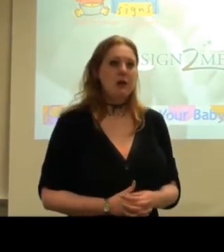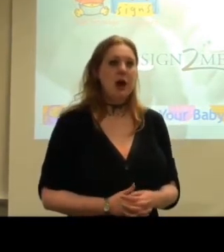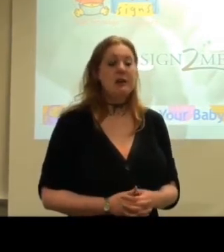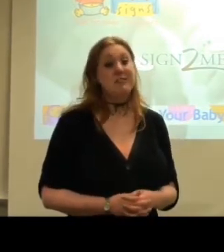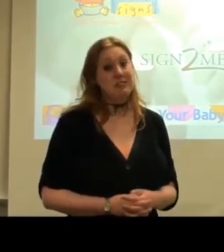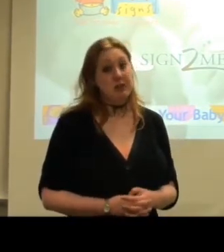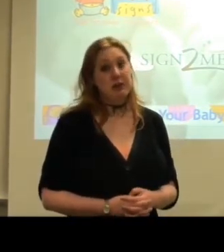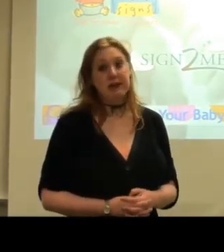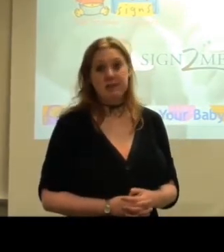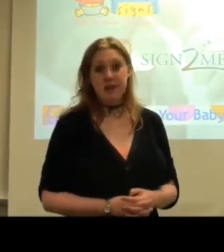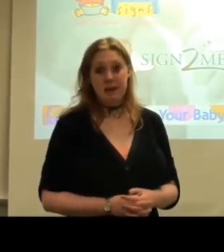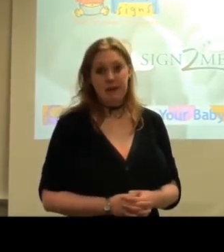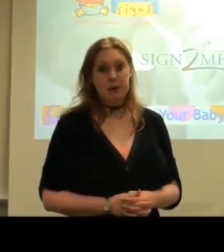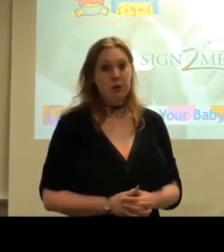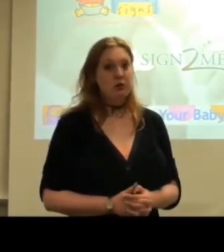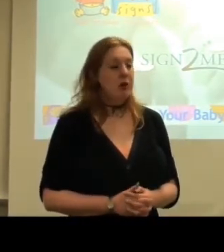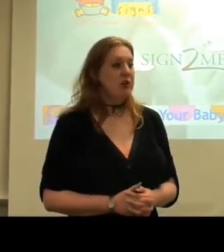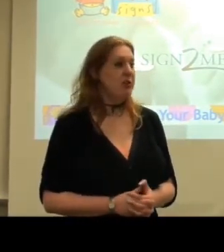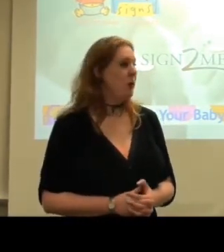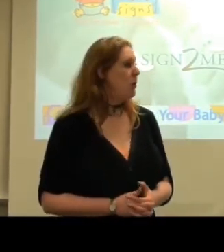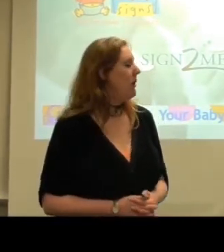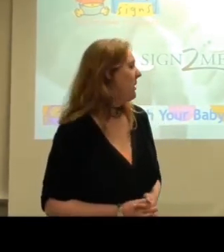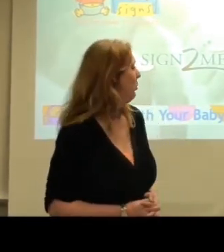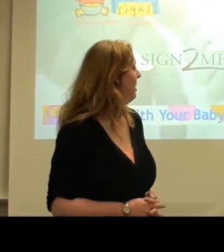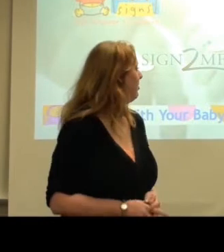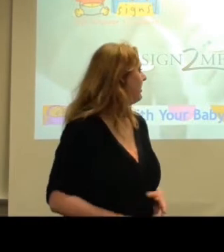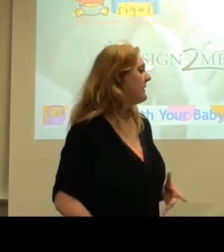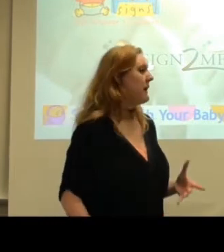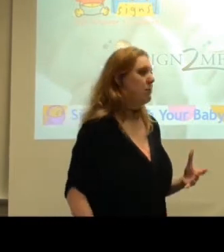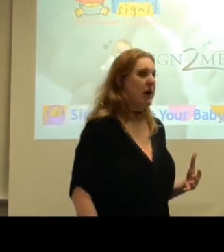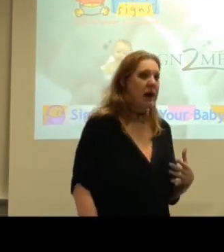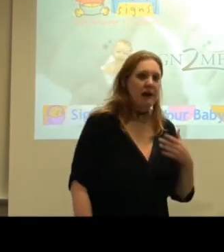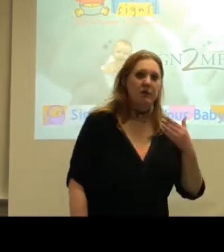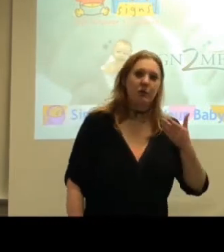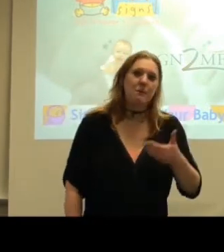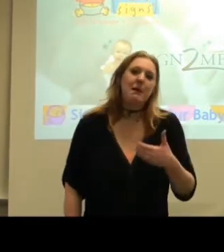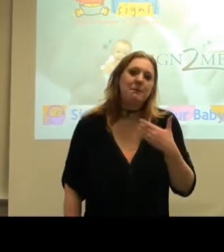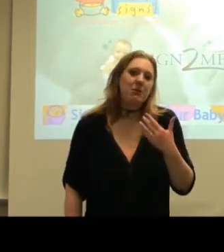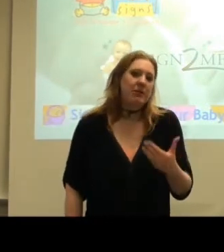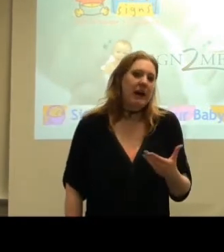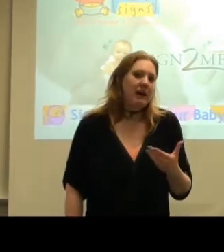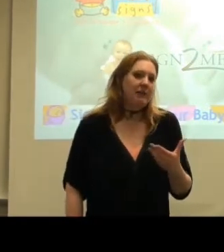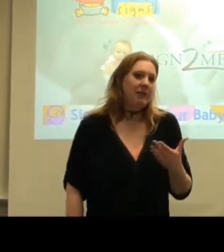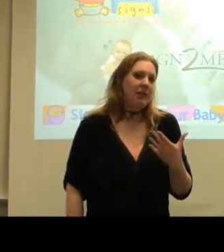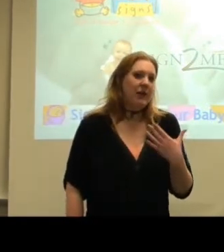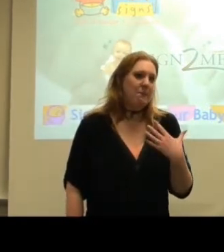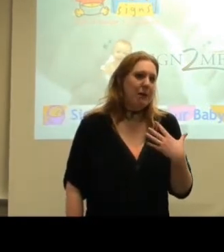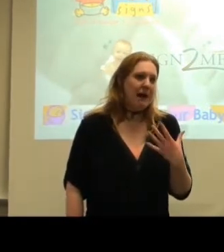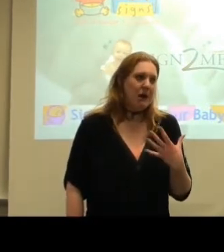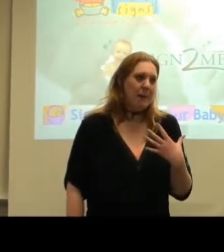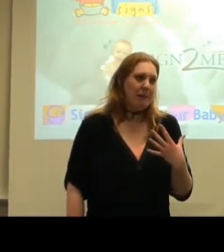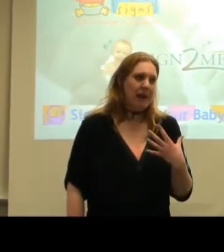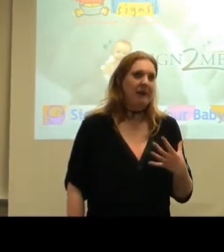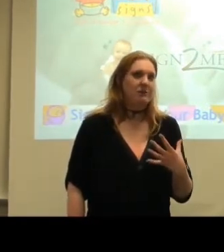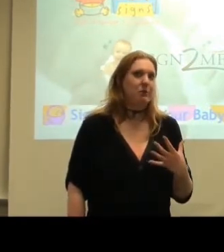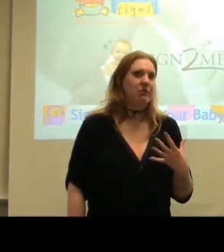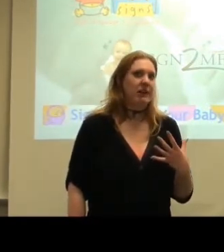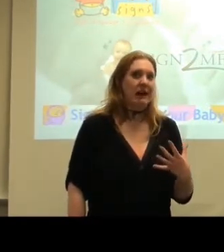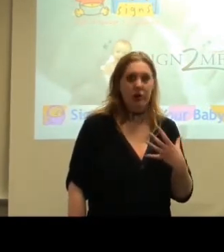not necessarily in sign language. So when you see them, kind of remember that they might not be expert